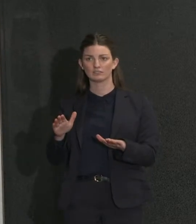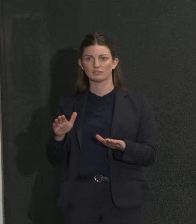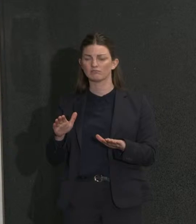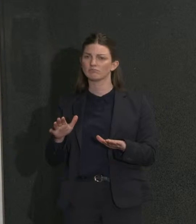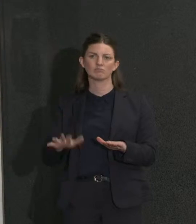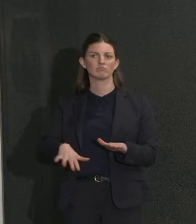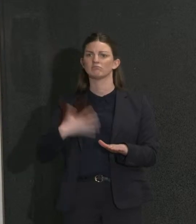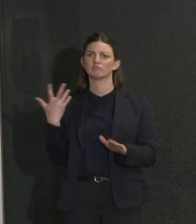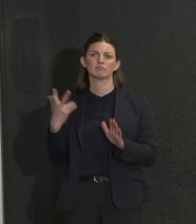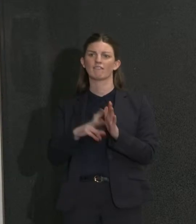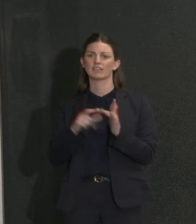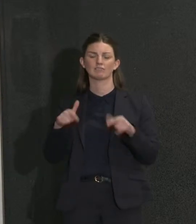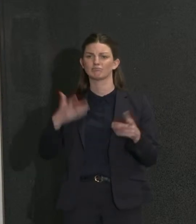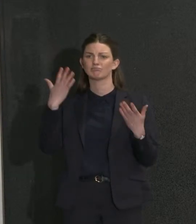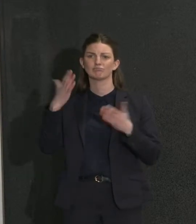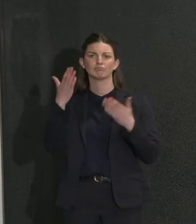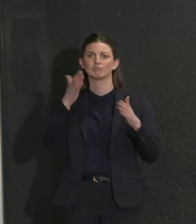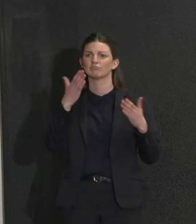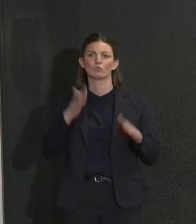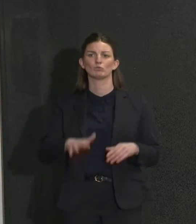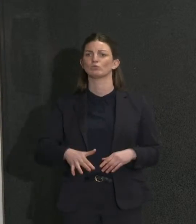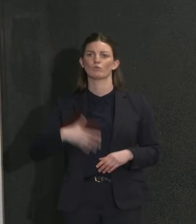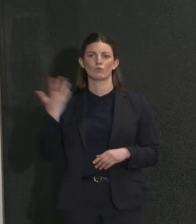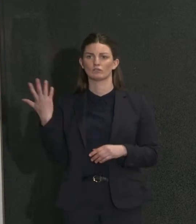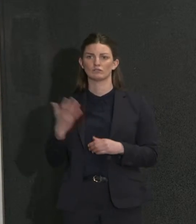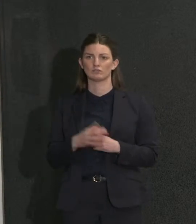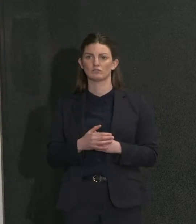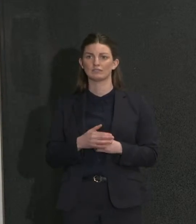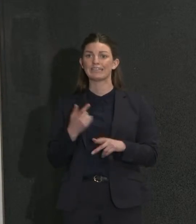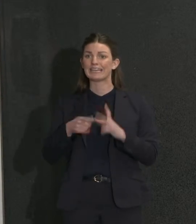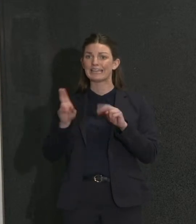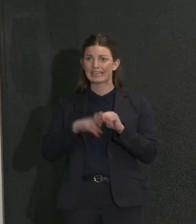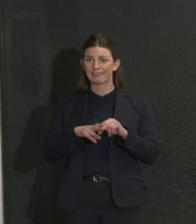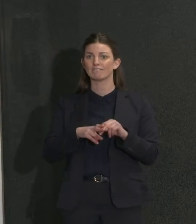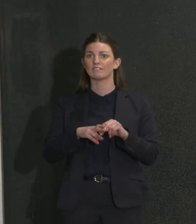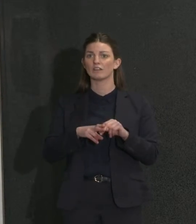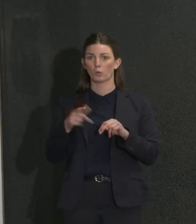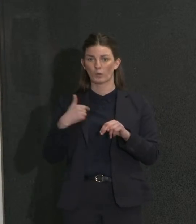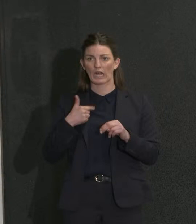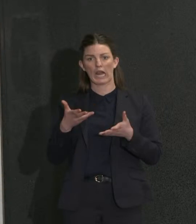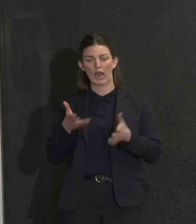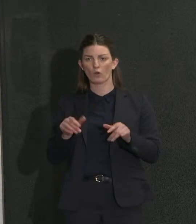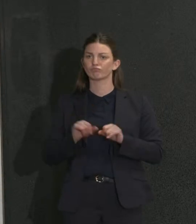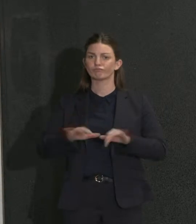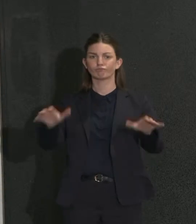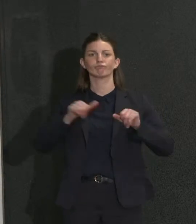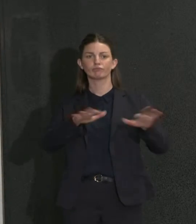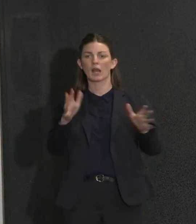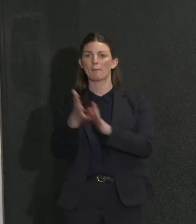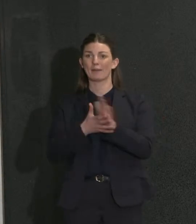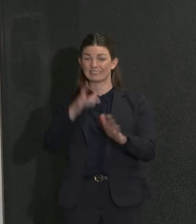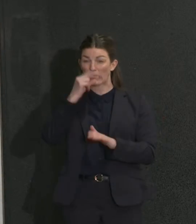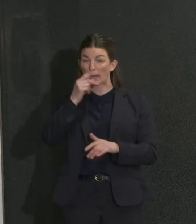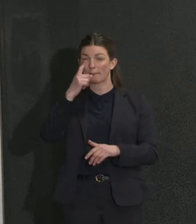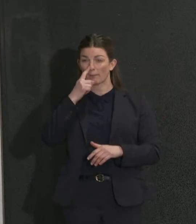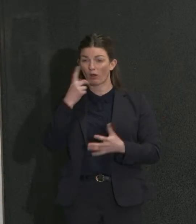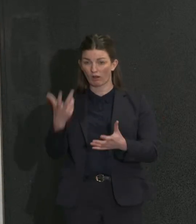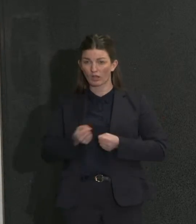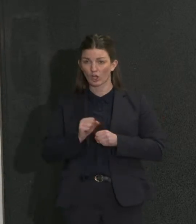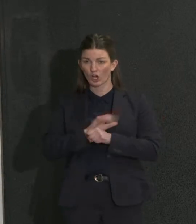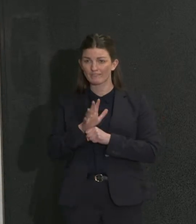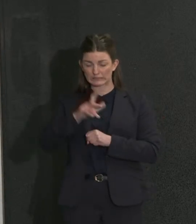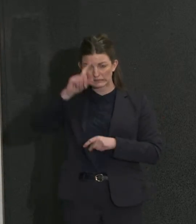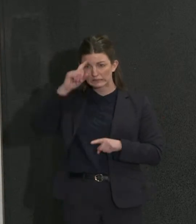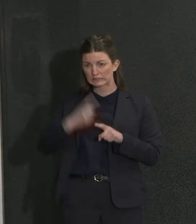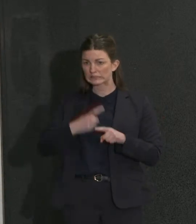vaccinated. We'll finish up with younger people in hospital, otherwise fit and healthy people. our system will be overrun if we don't bring